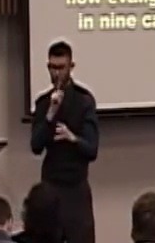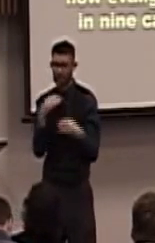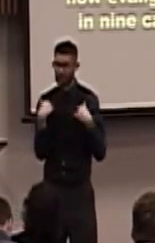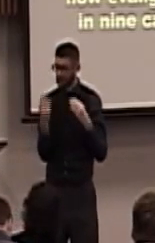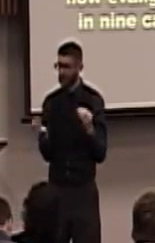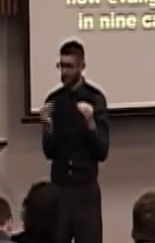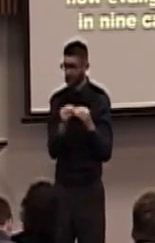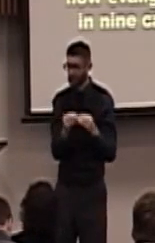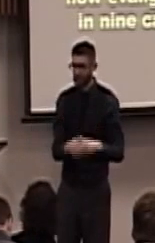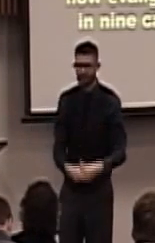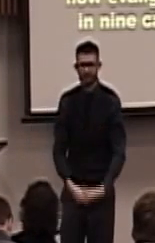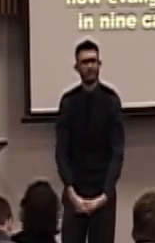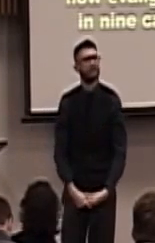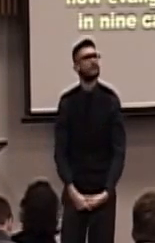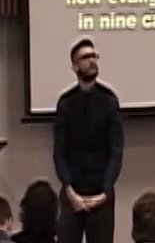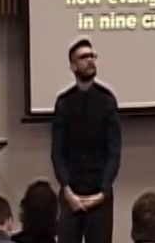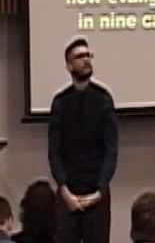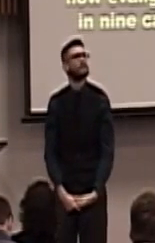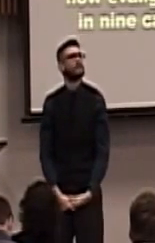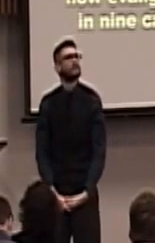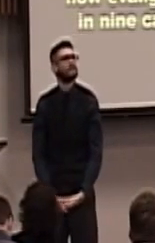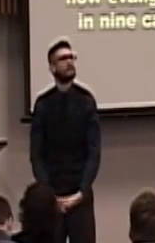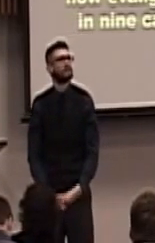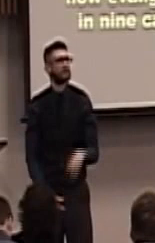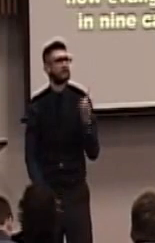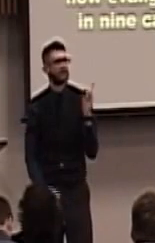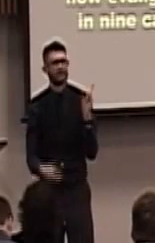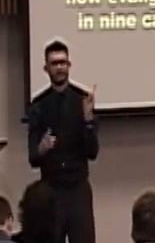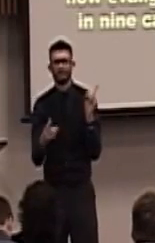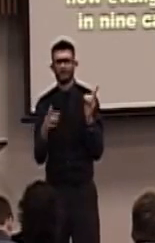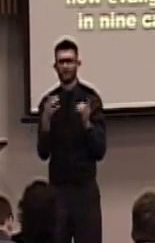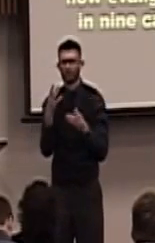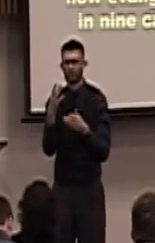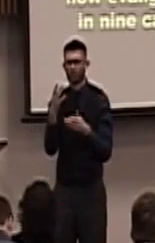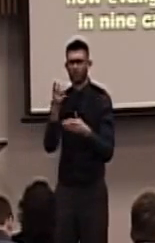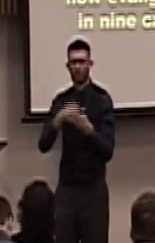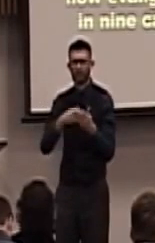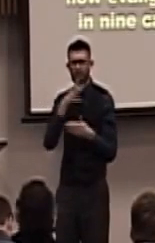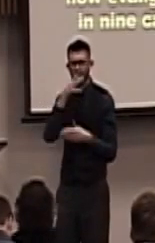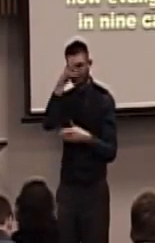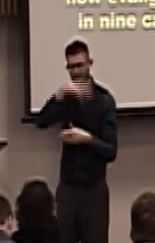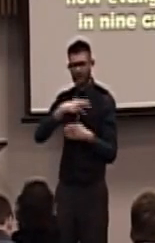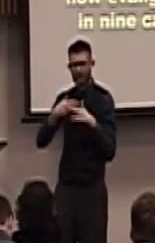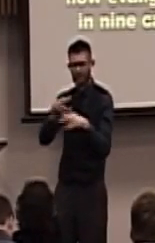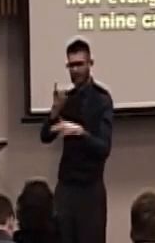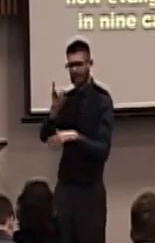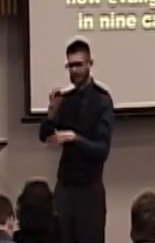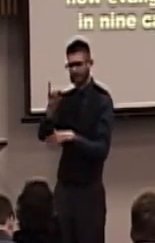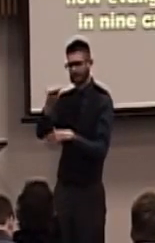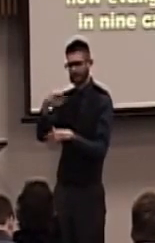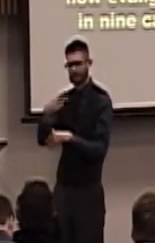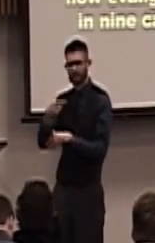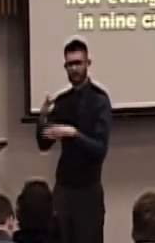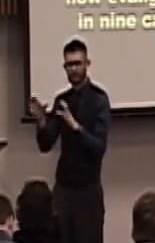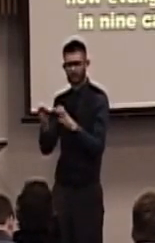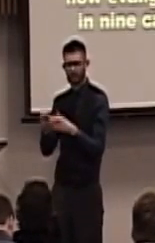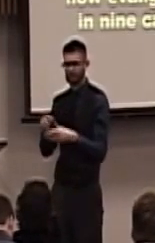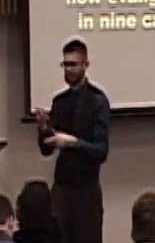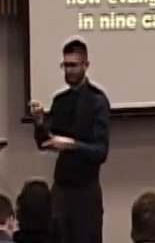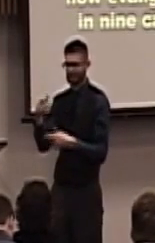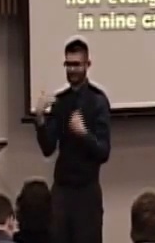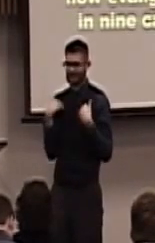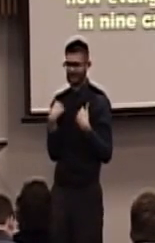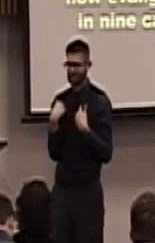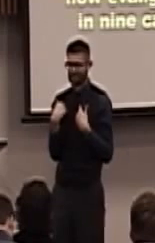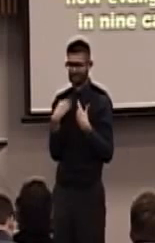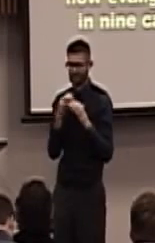so this is what Isaiah had done. Of course, the people have no land. They have no nothing. They have just a bunch of time.